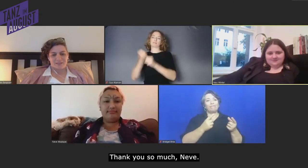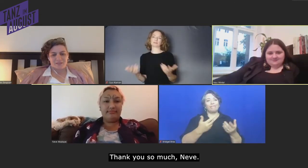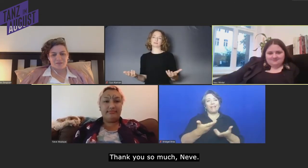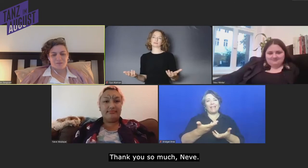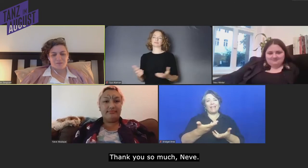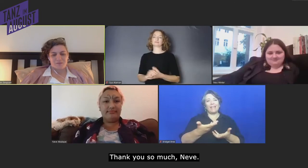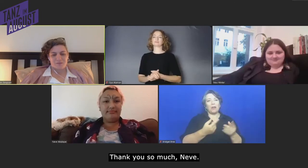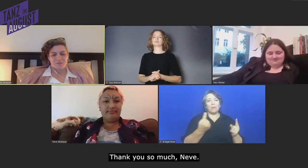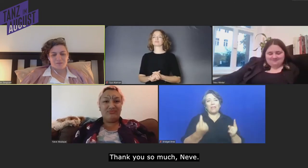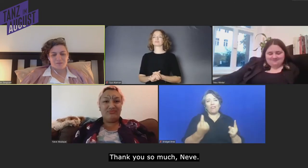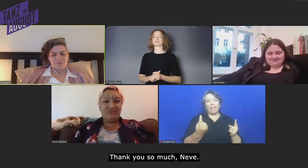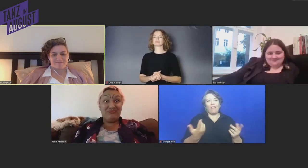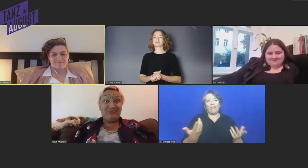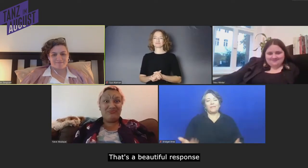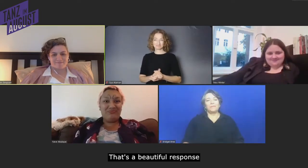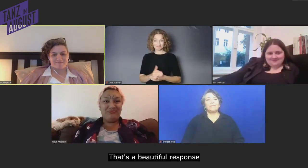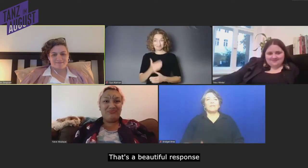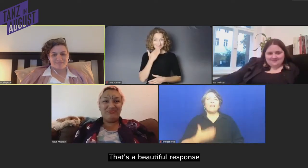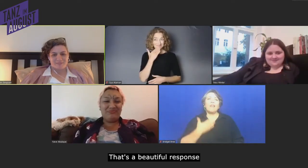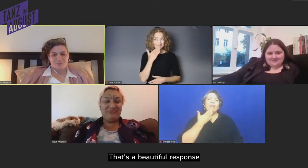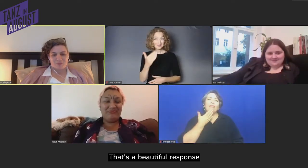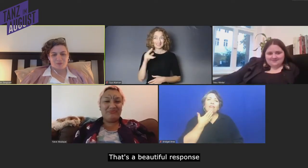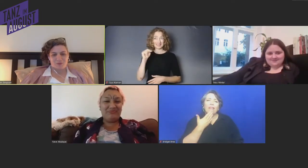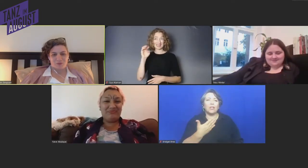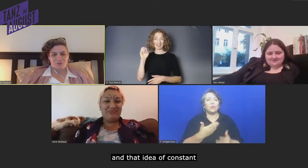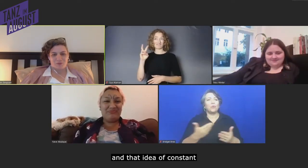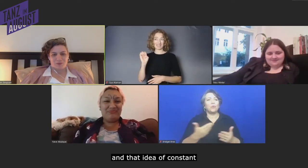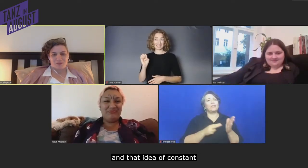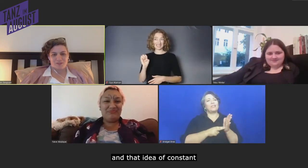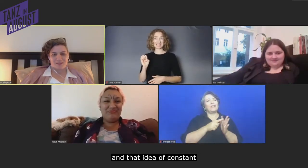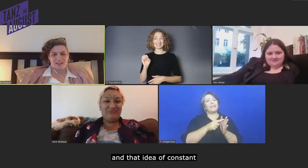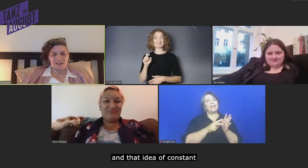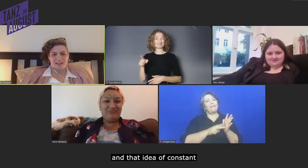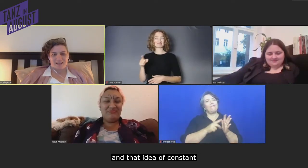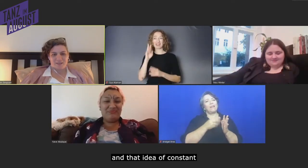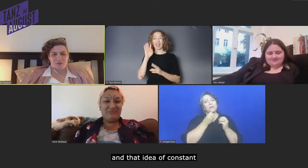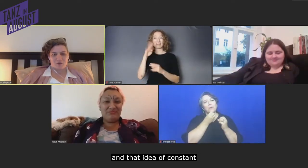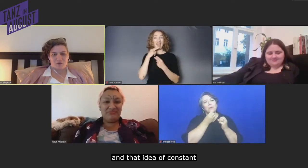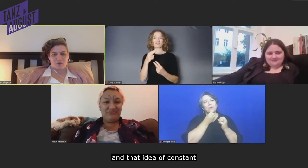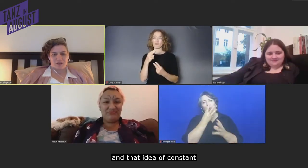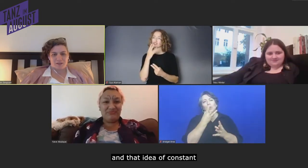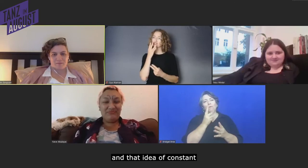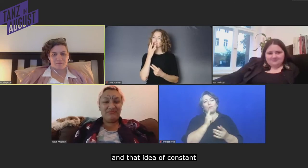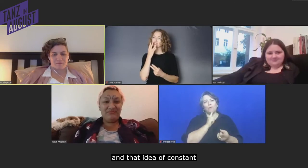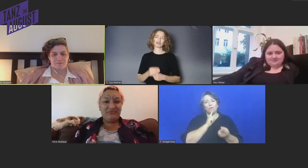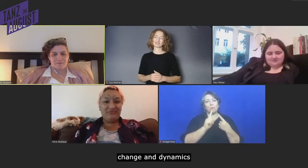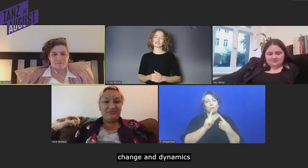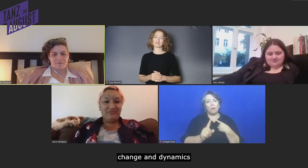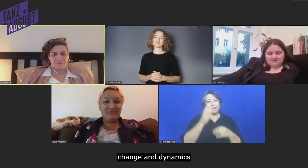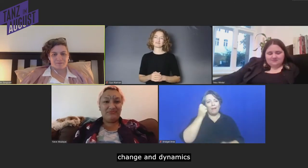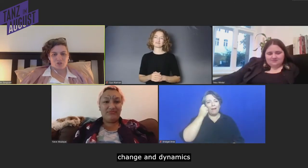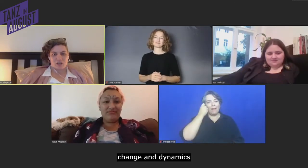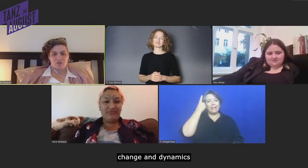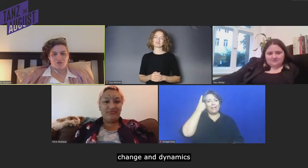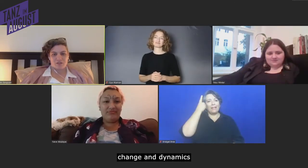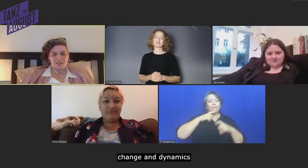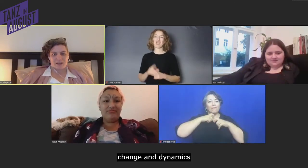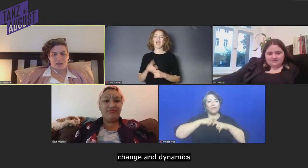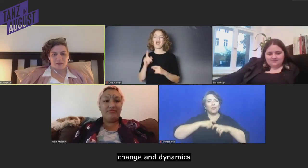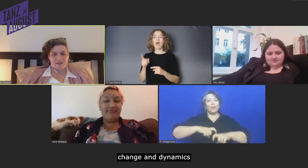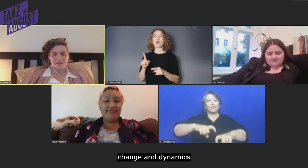Thank you so much, Neve. Beautiful response. And that idea of constant change